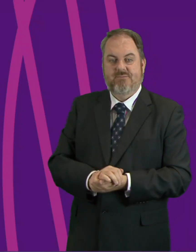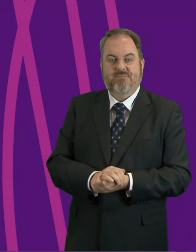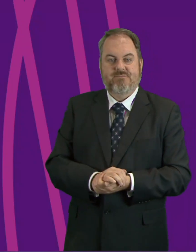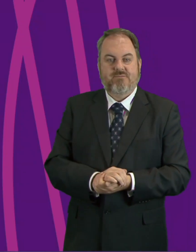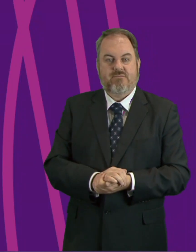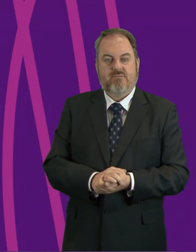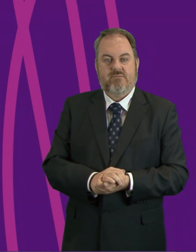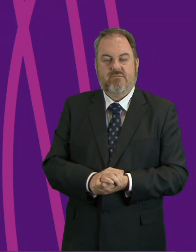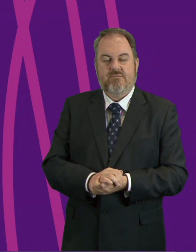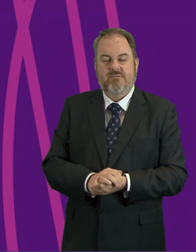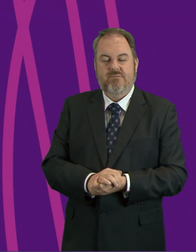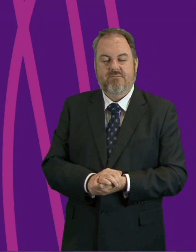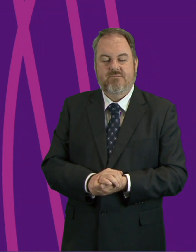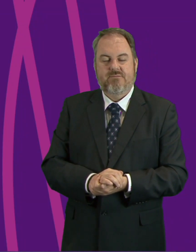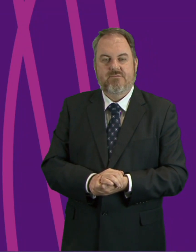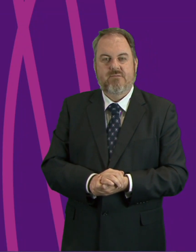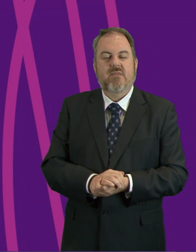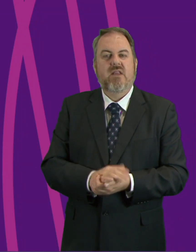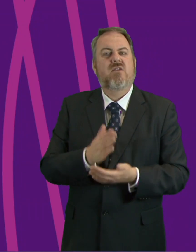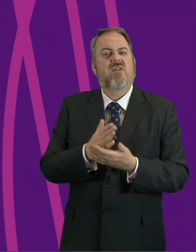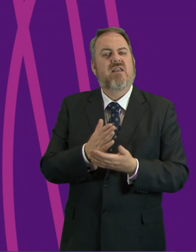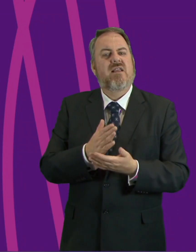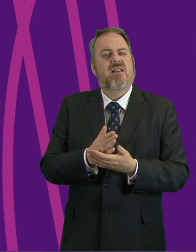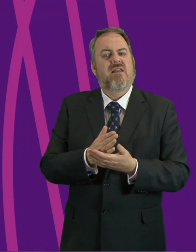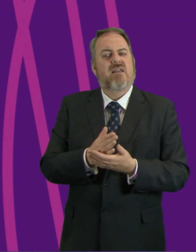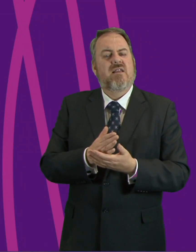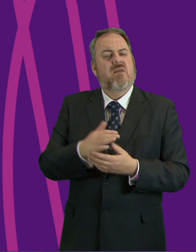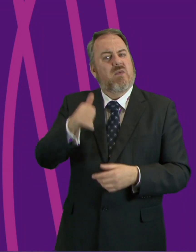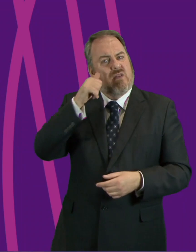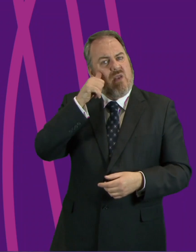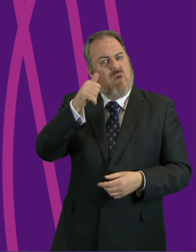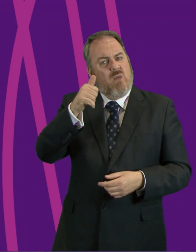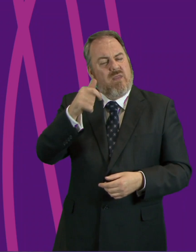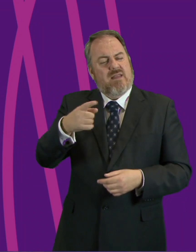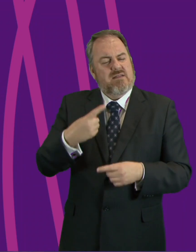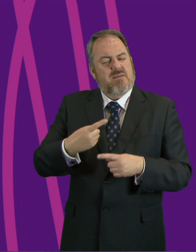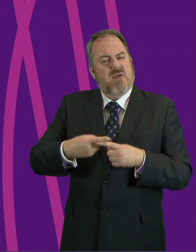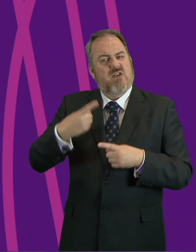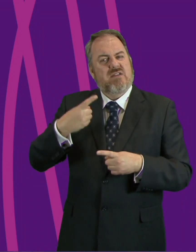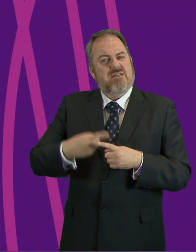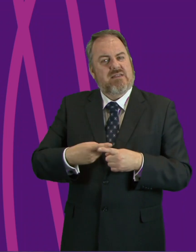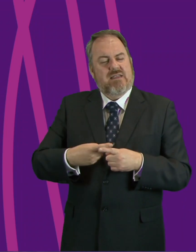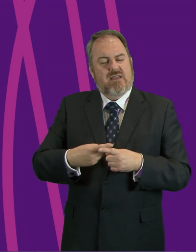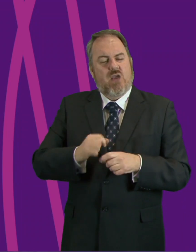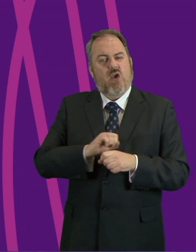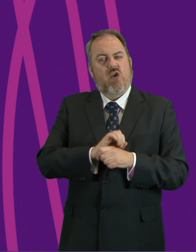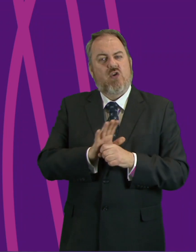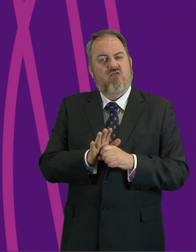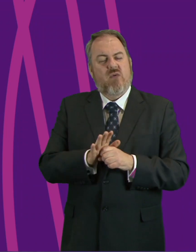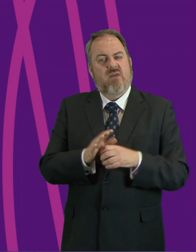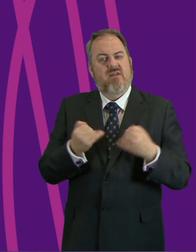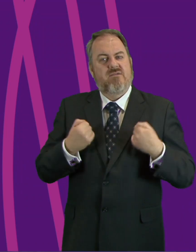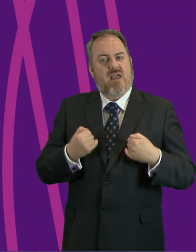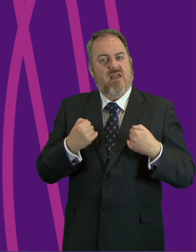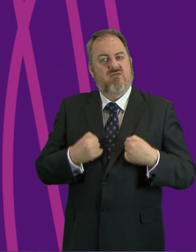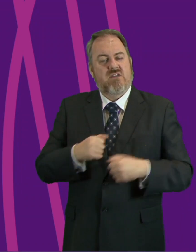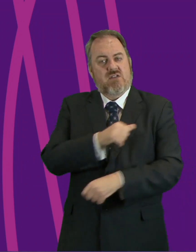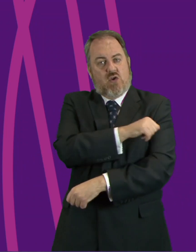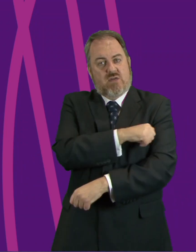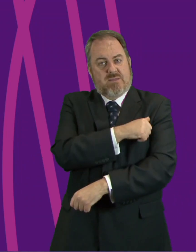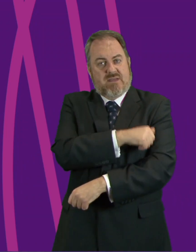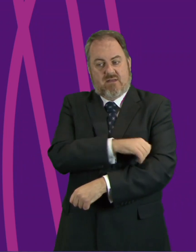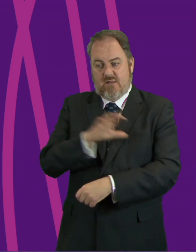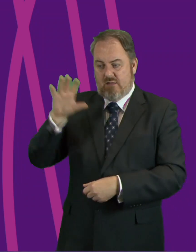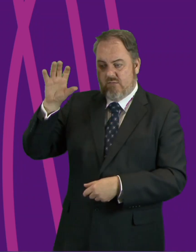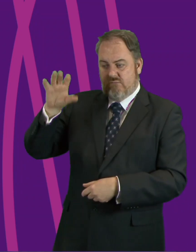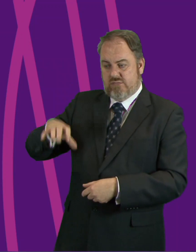Officer. Aside from its original purpose as our emergency COVID-19 hospital, can the First Minister advise what consideration has